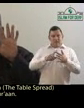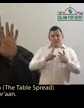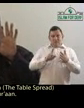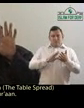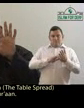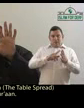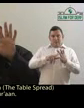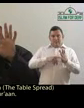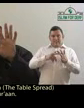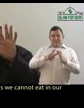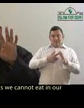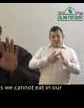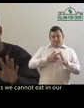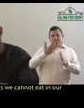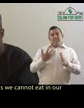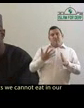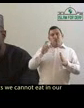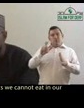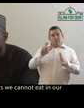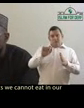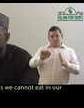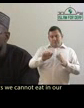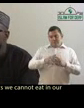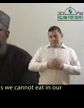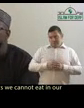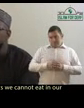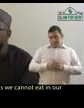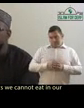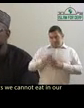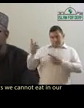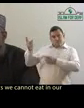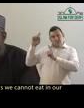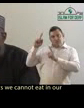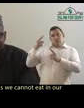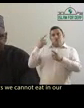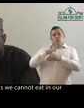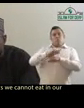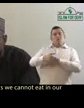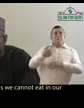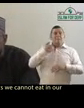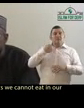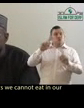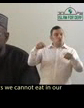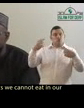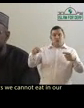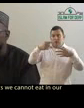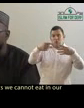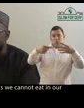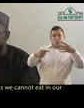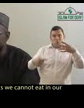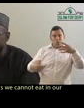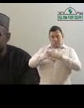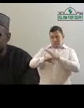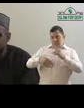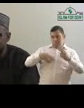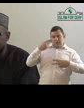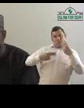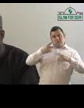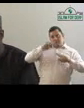5th chapter of the Quran. Allah told us about the meats that we cannot eat in our